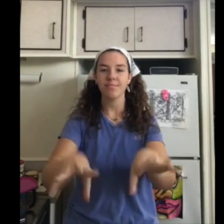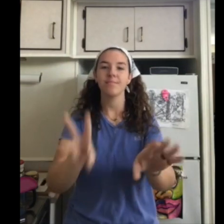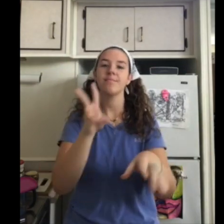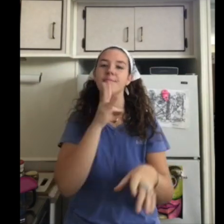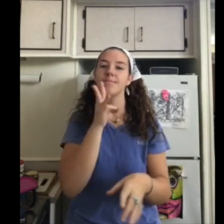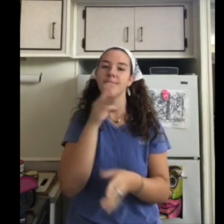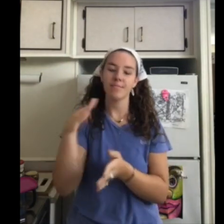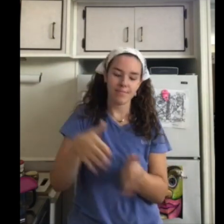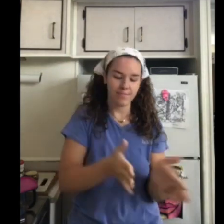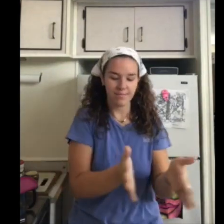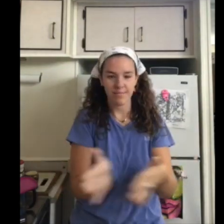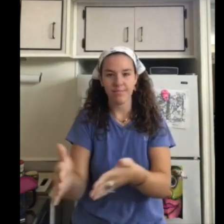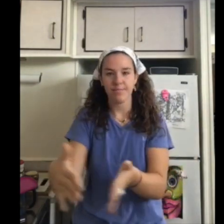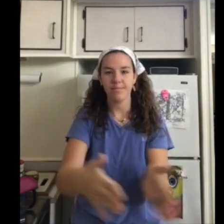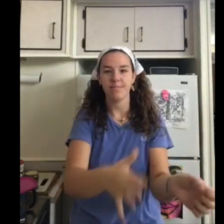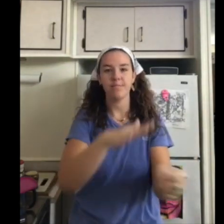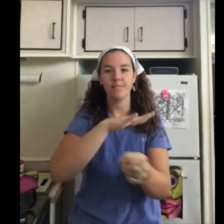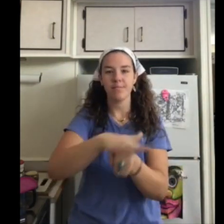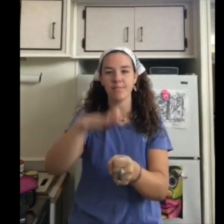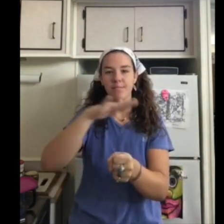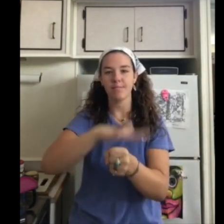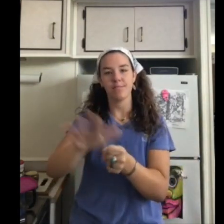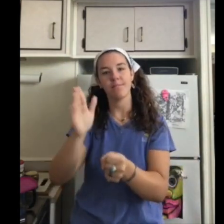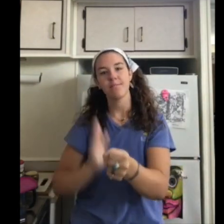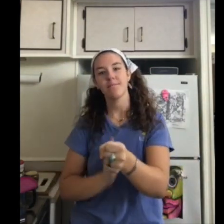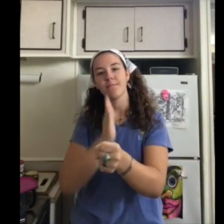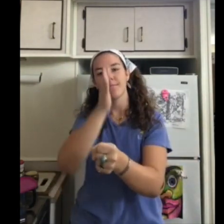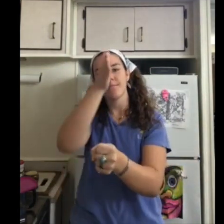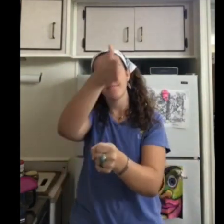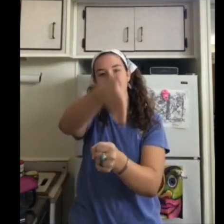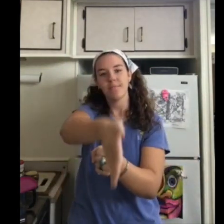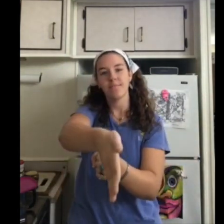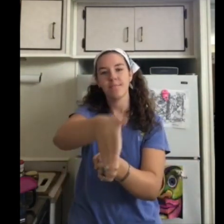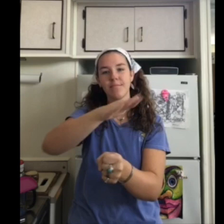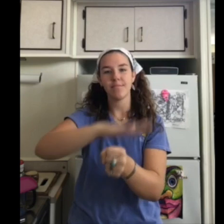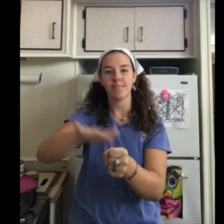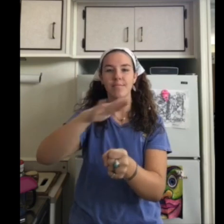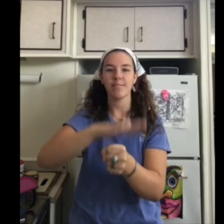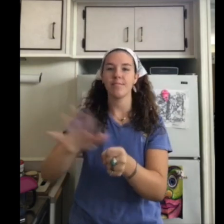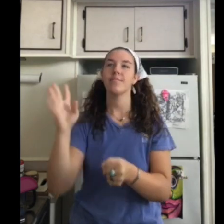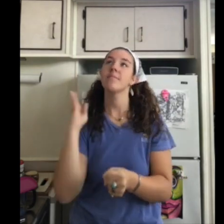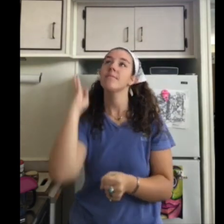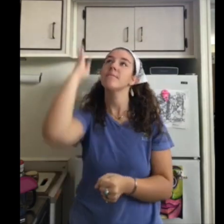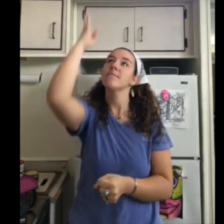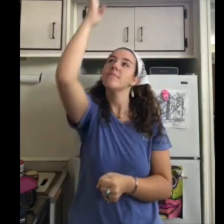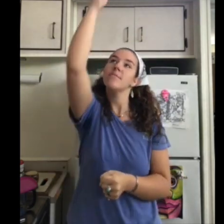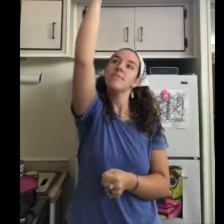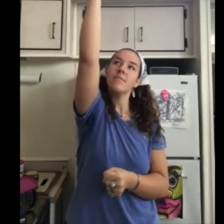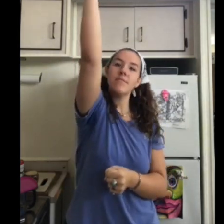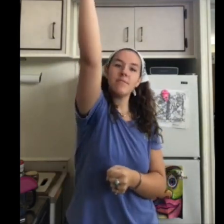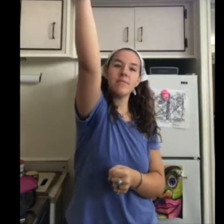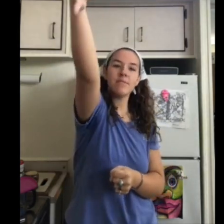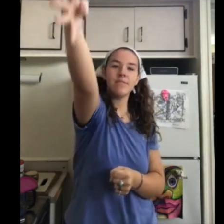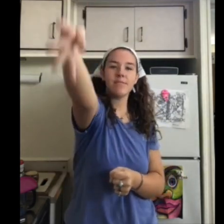and rivers enough to cross, enough to last till the end of